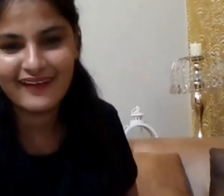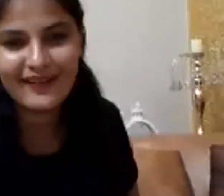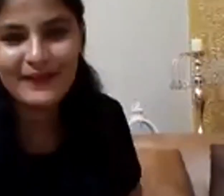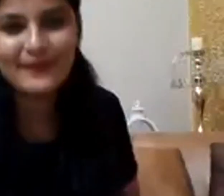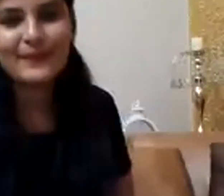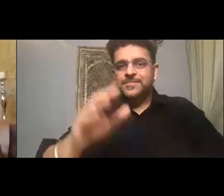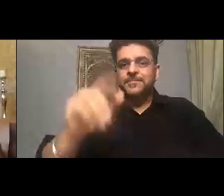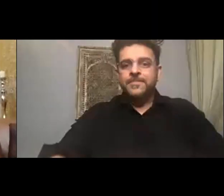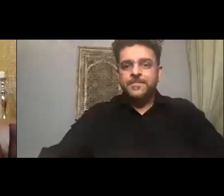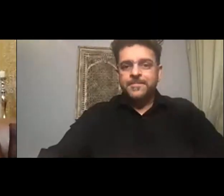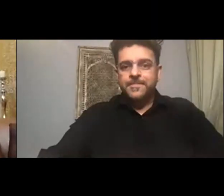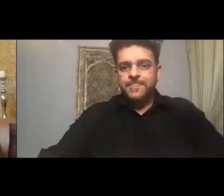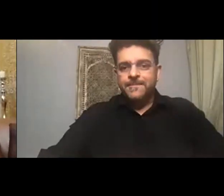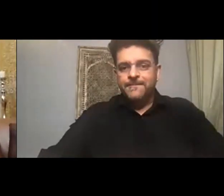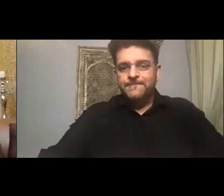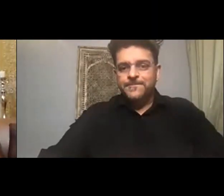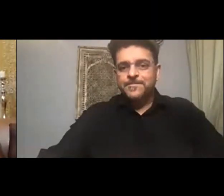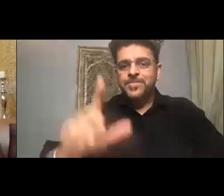be logging off.